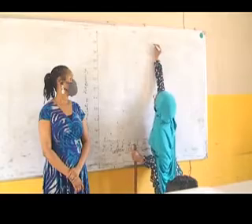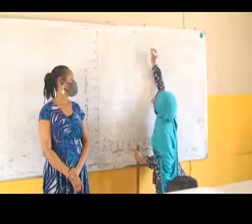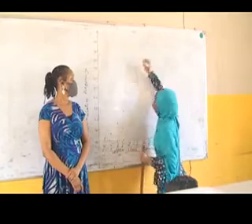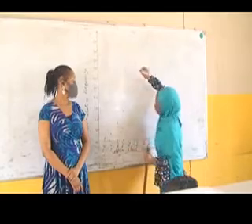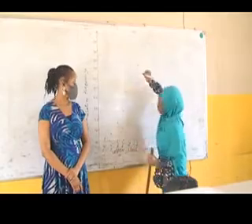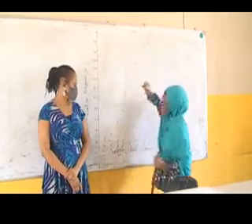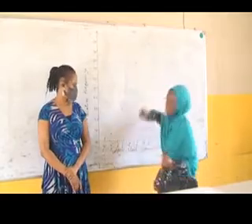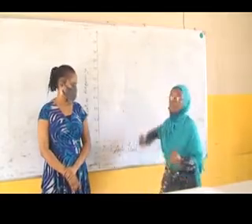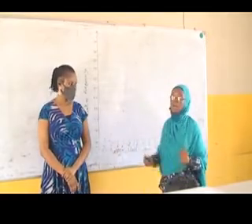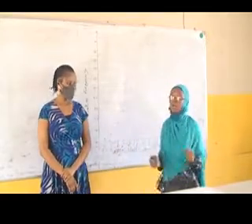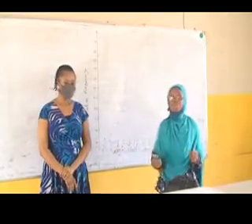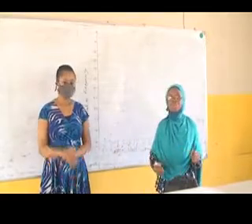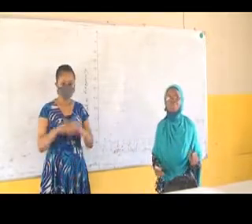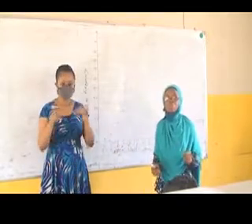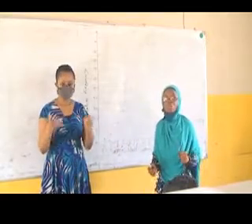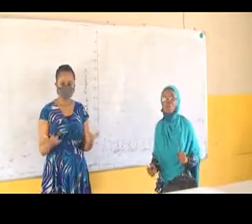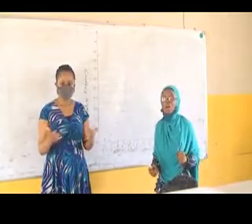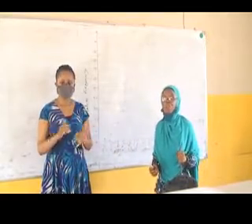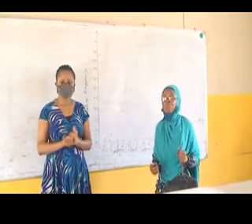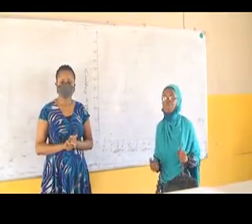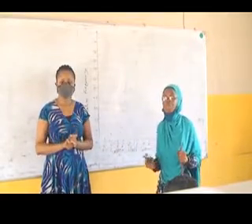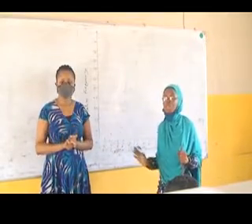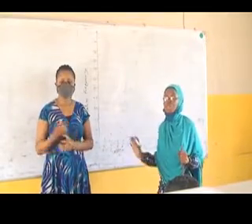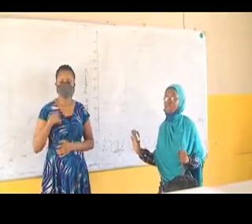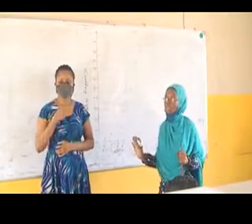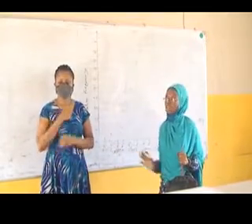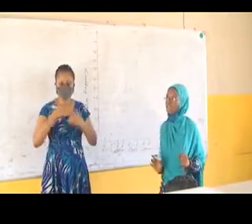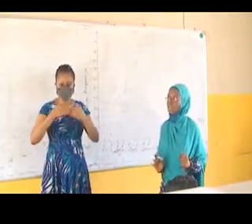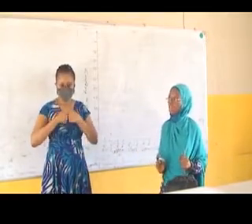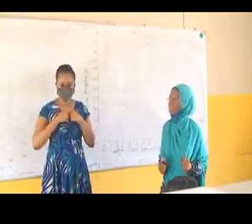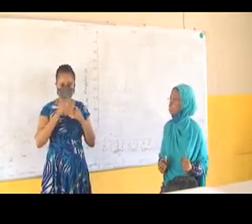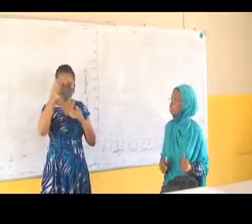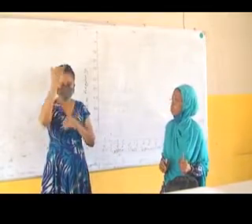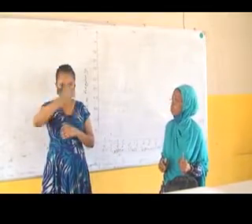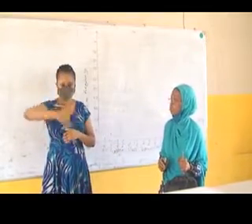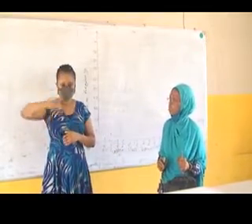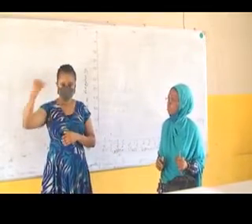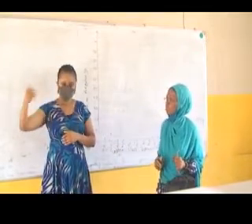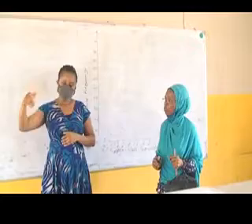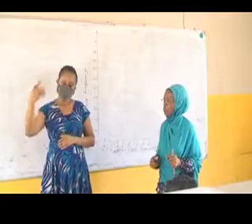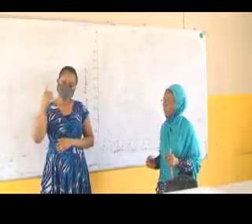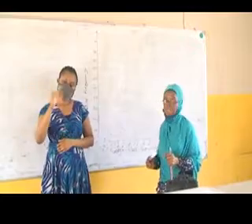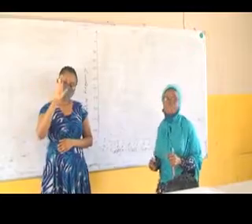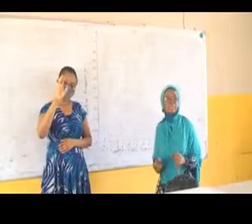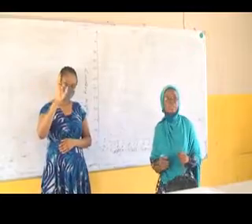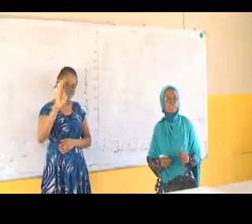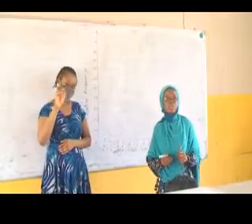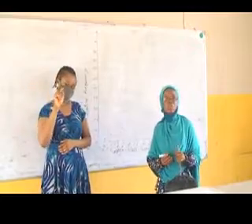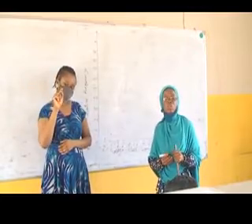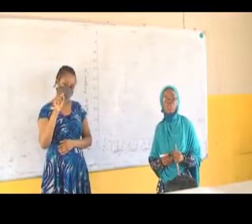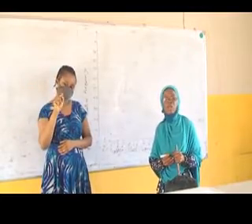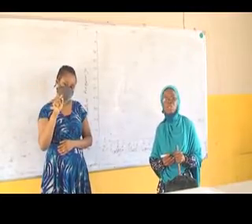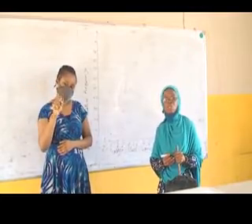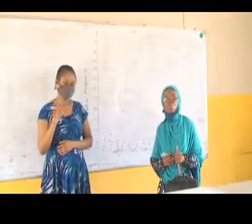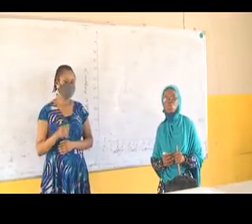there. Now, we have plotted the cumulative frequency points.